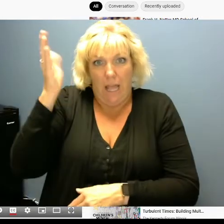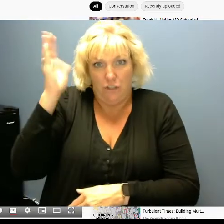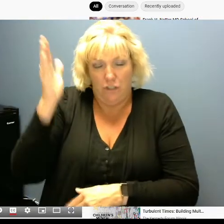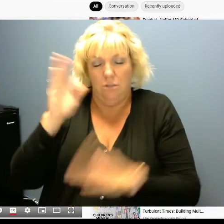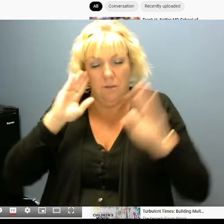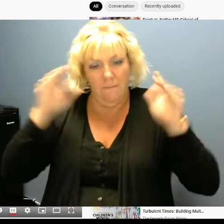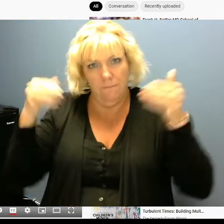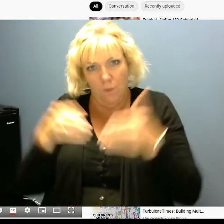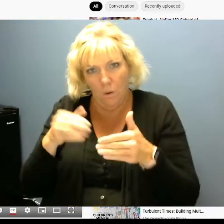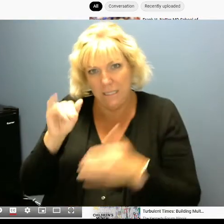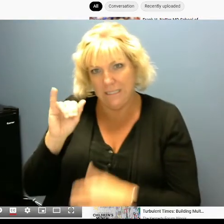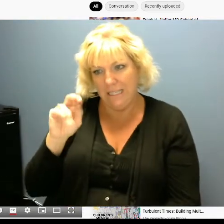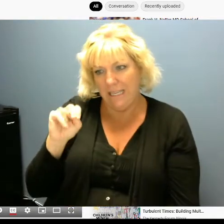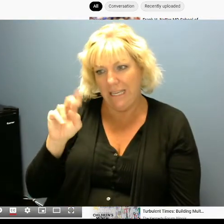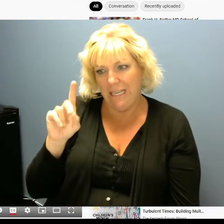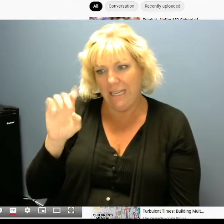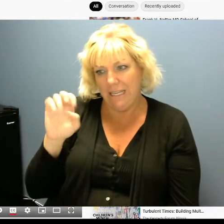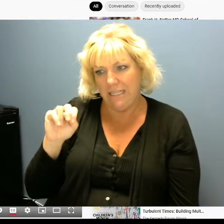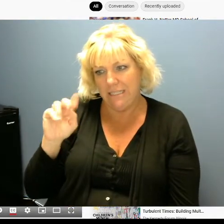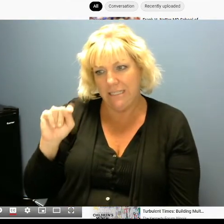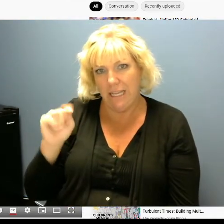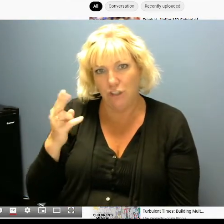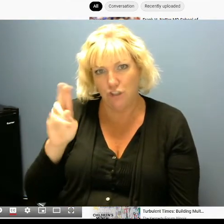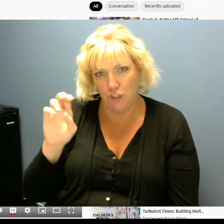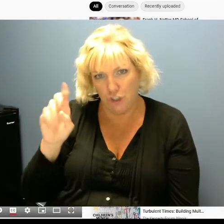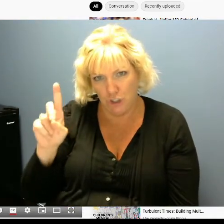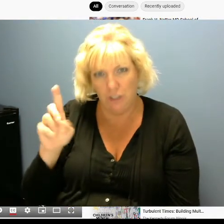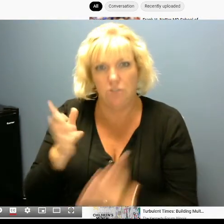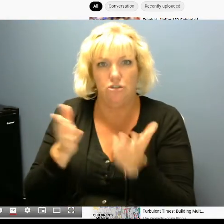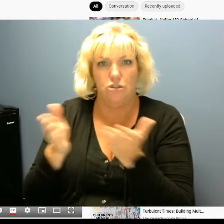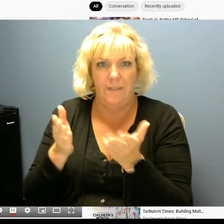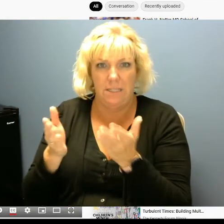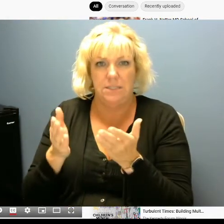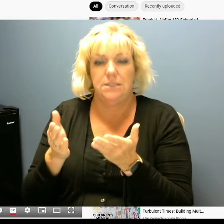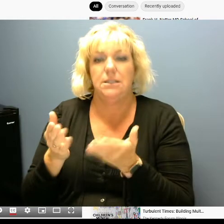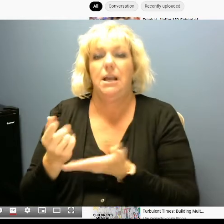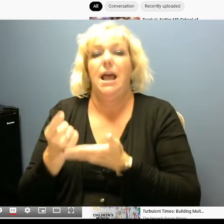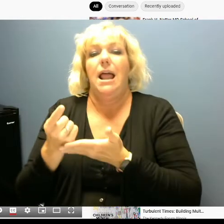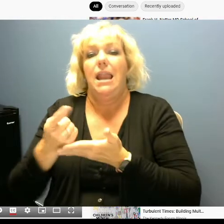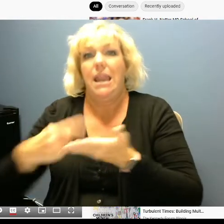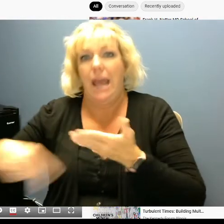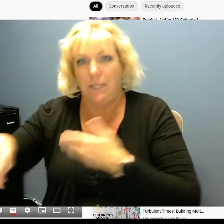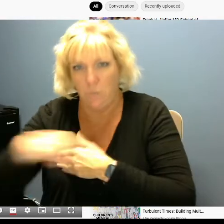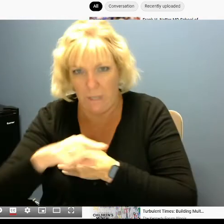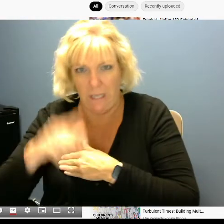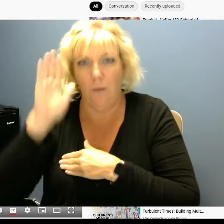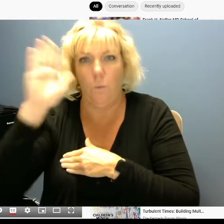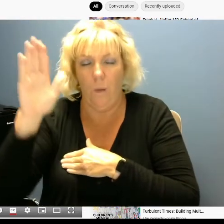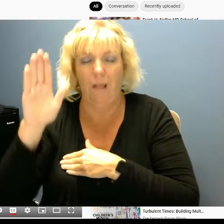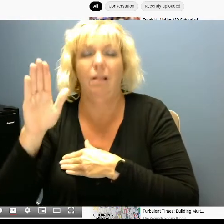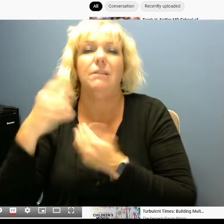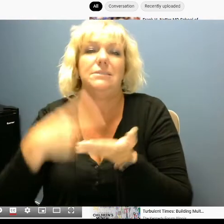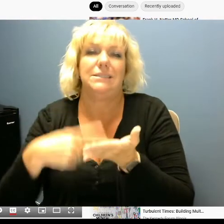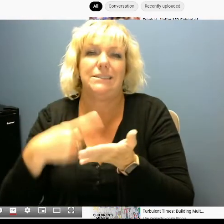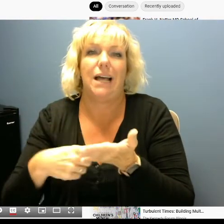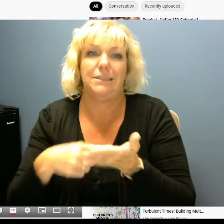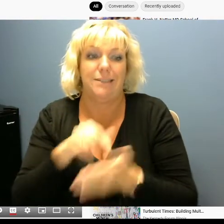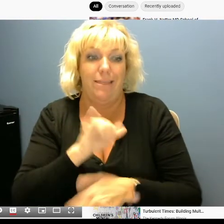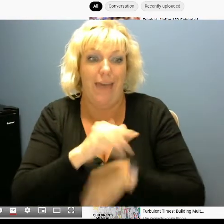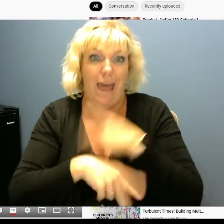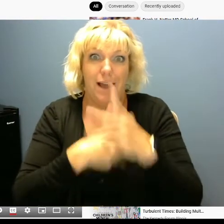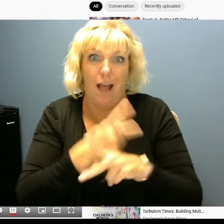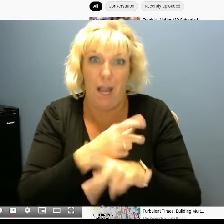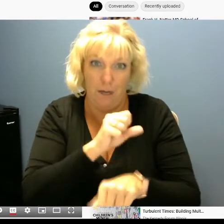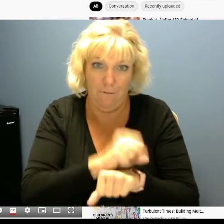then in next week's lecture, we'll look at that shift from indentured servitude